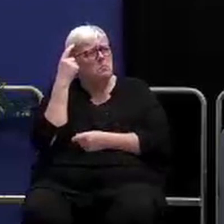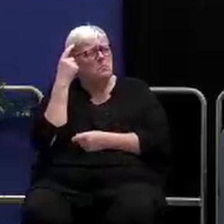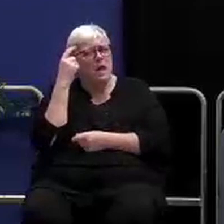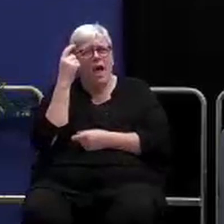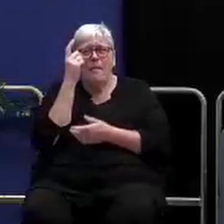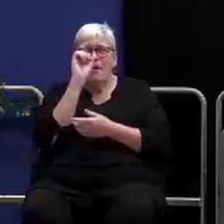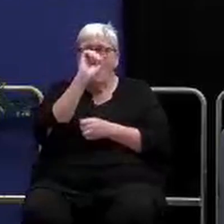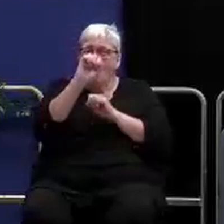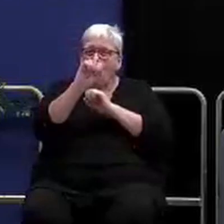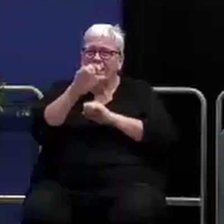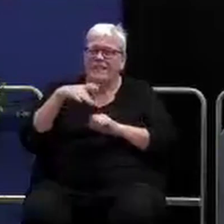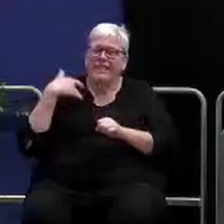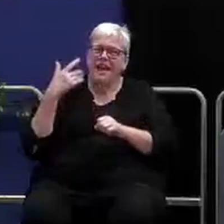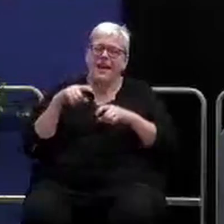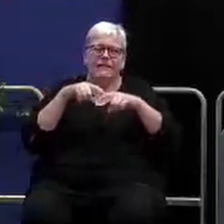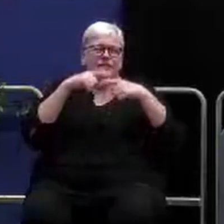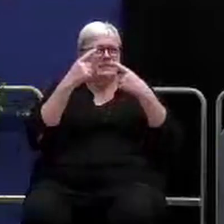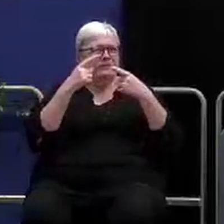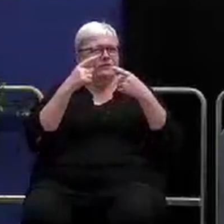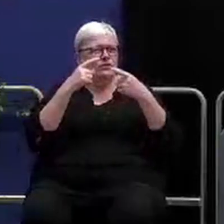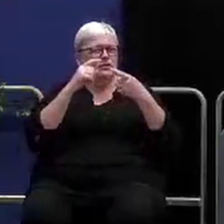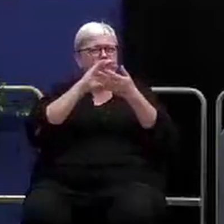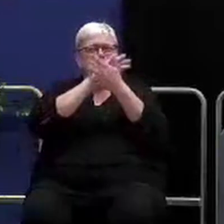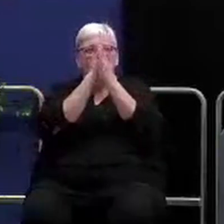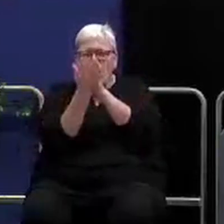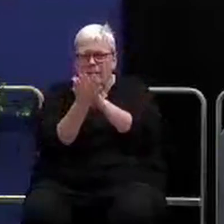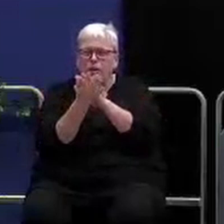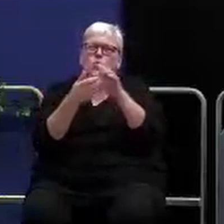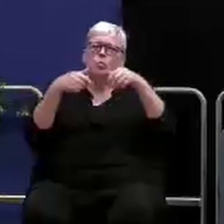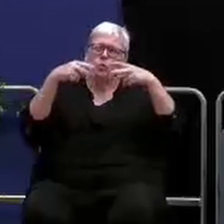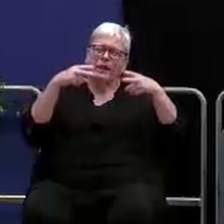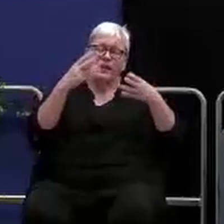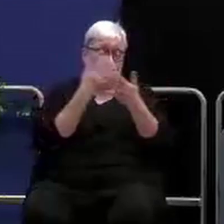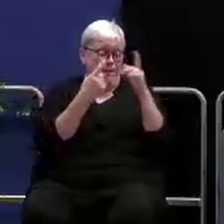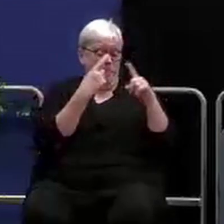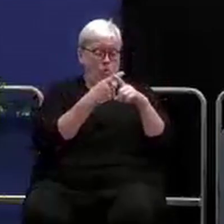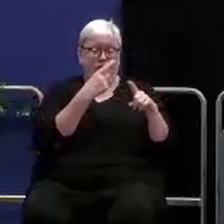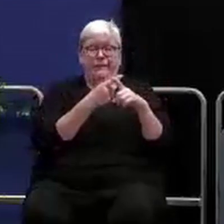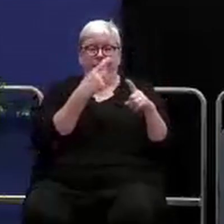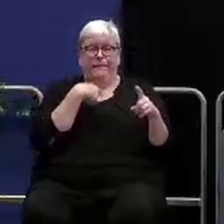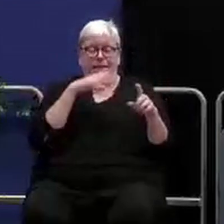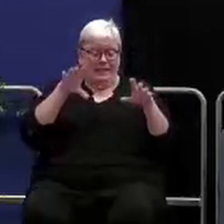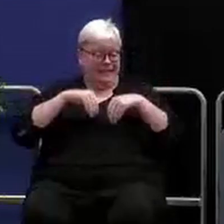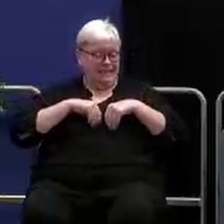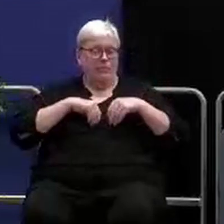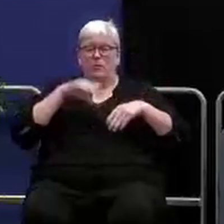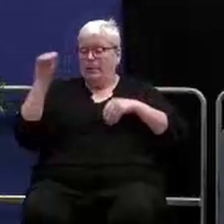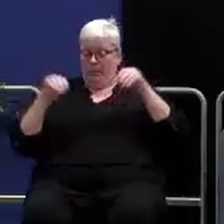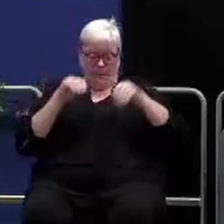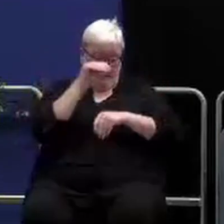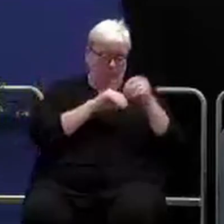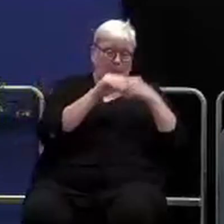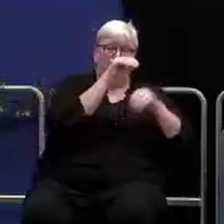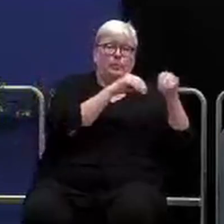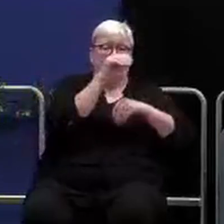own lives in a more fragmented way, to me that's really positive. And say, I can take all of these little bits and I can have a